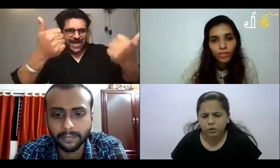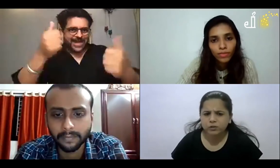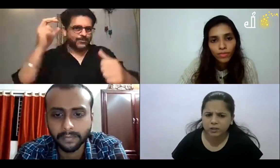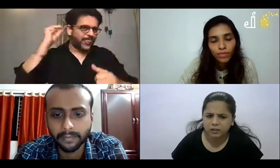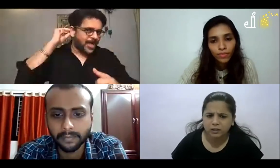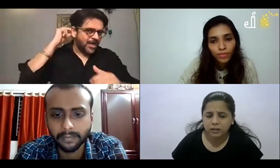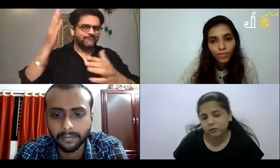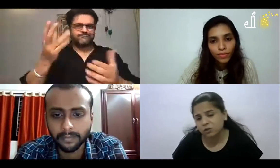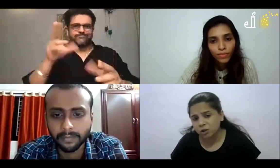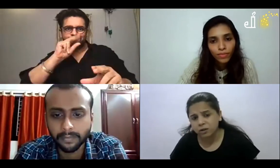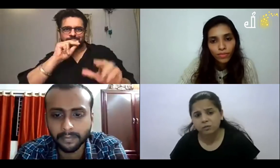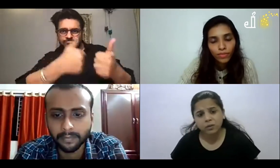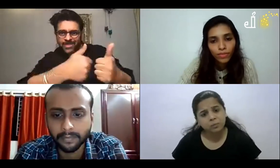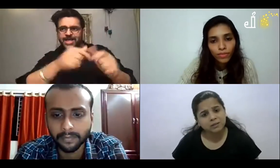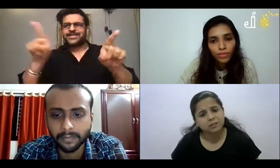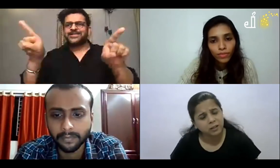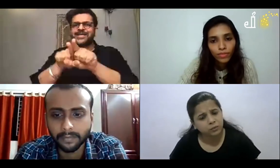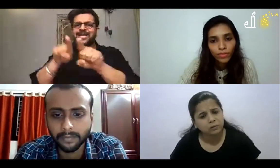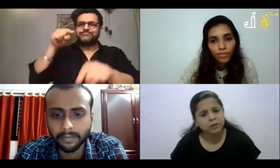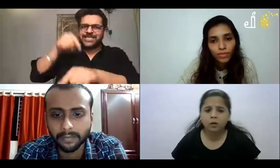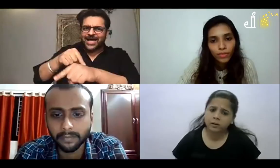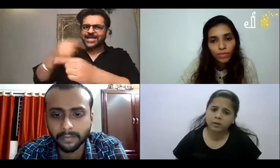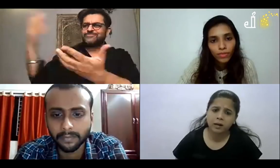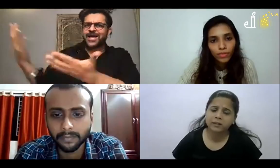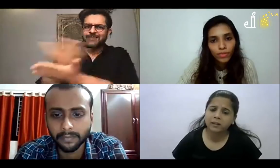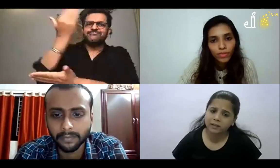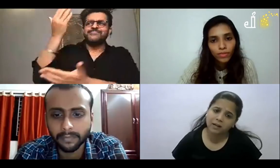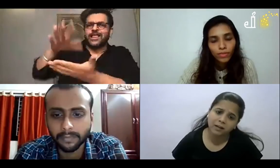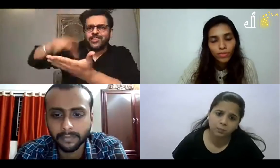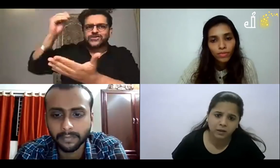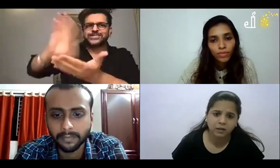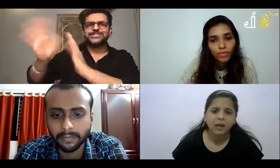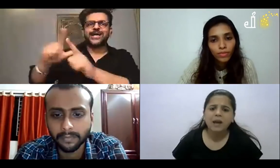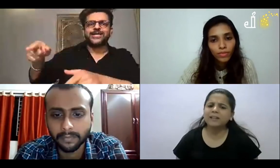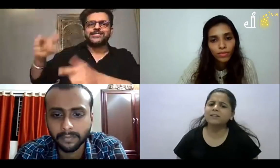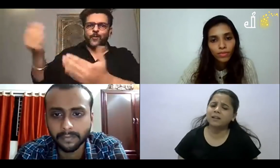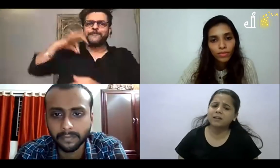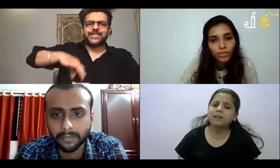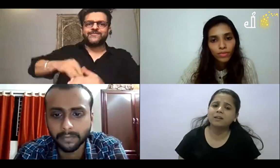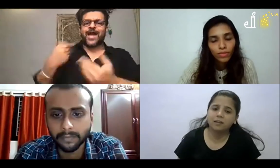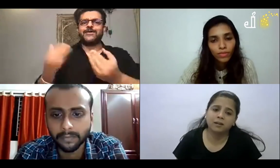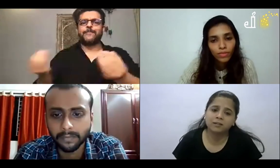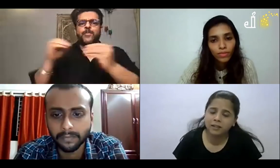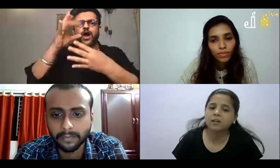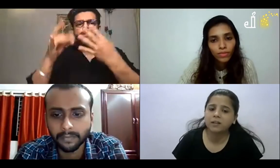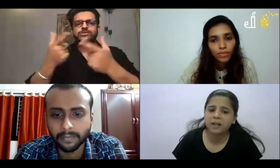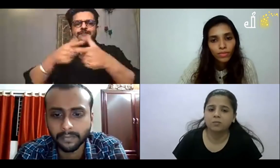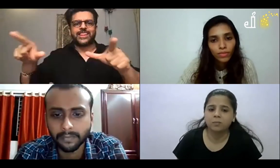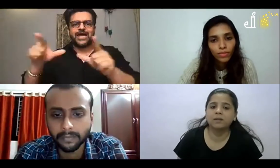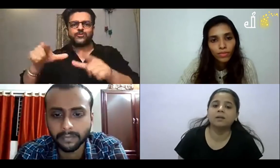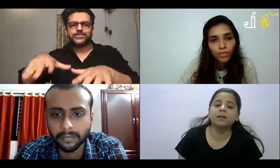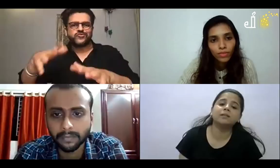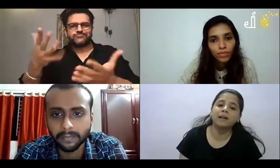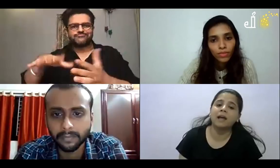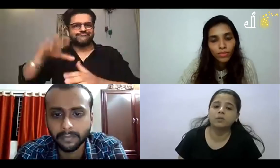how do you see that if the children will be successful with the cochlear implant, they can start speaking? I think they can save their time